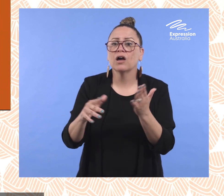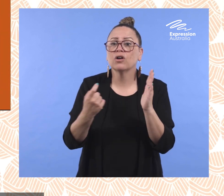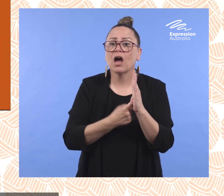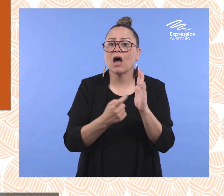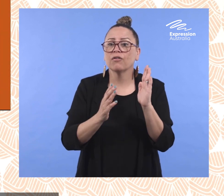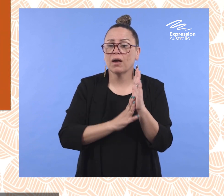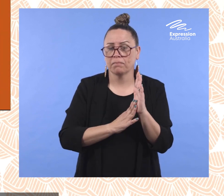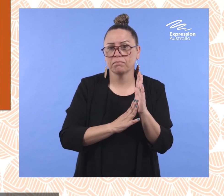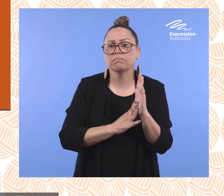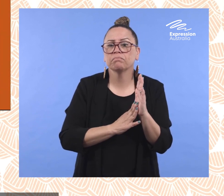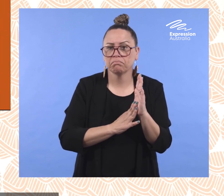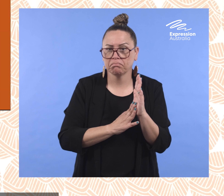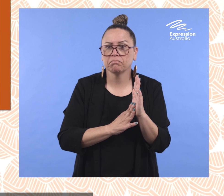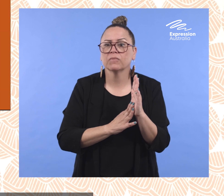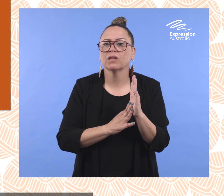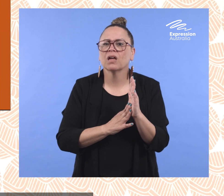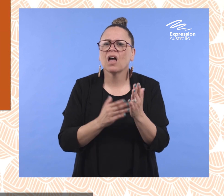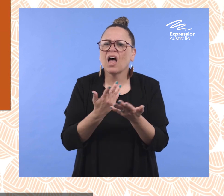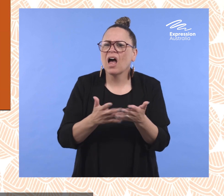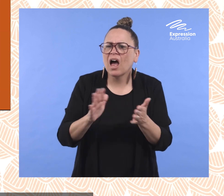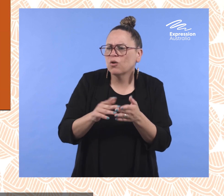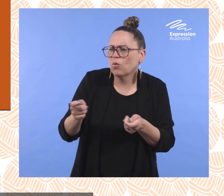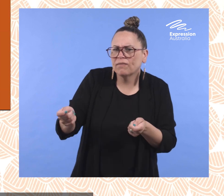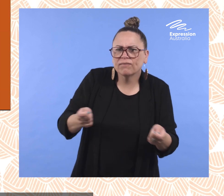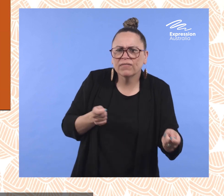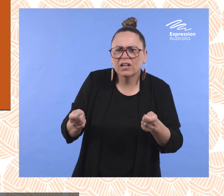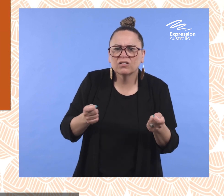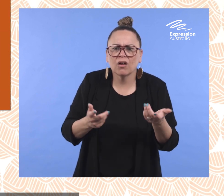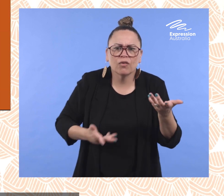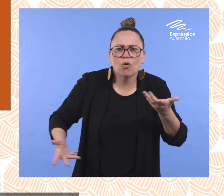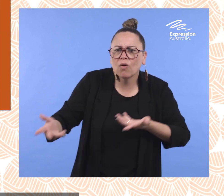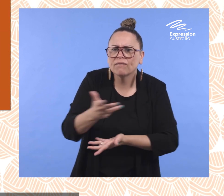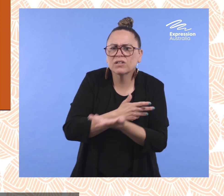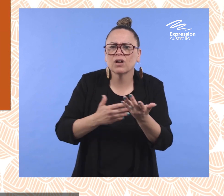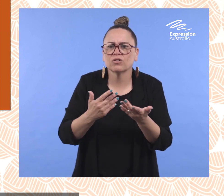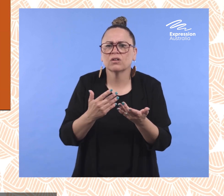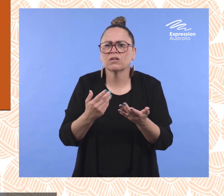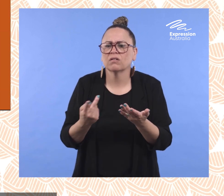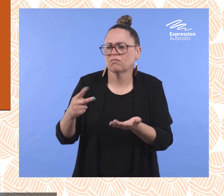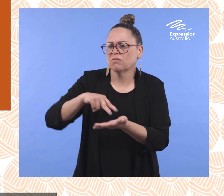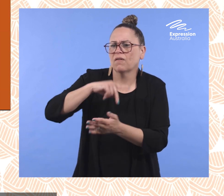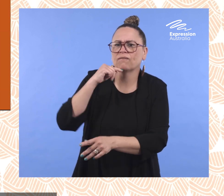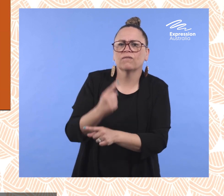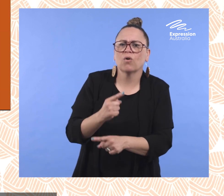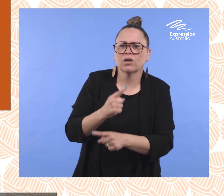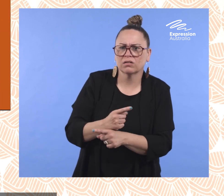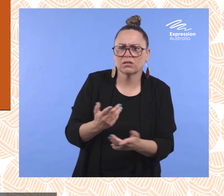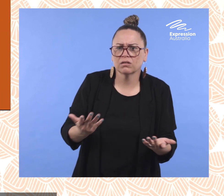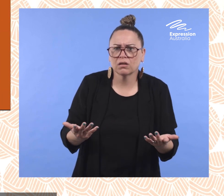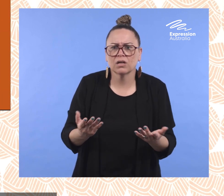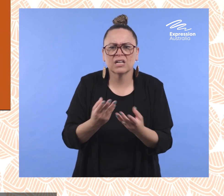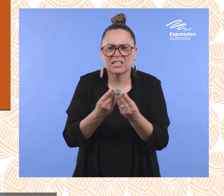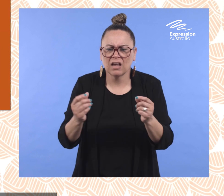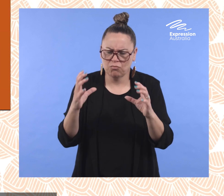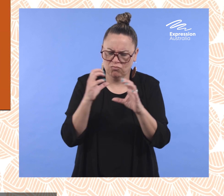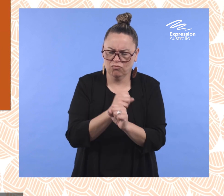Institute website, about how to facilitate helpful conversations about the voice, summarising some of the things we've talked to